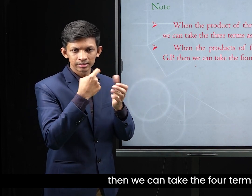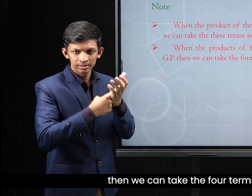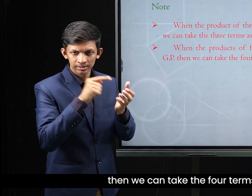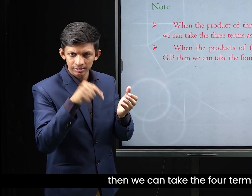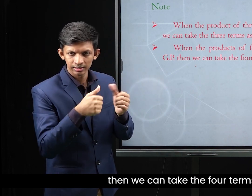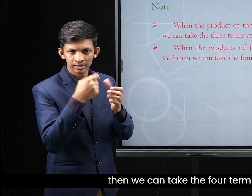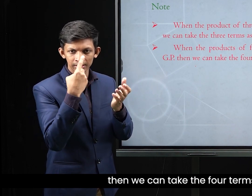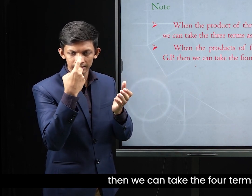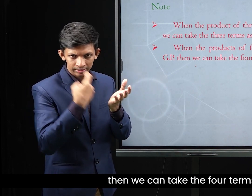cube.